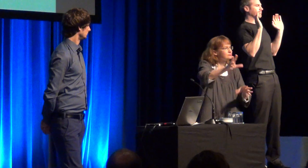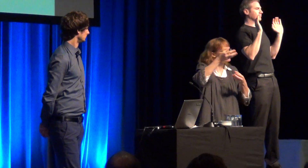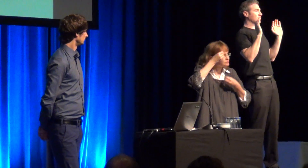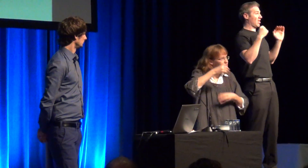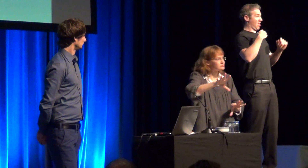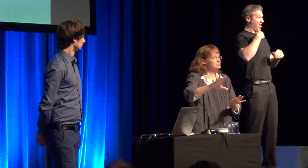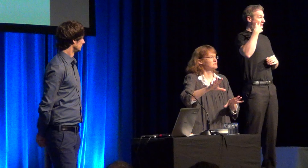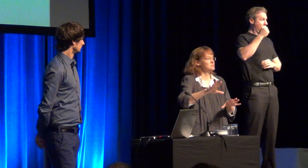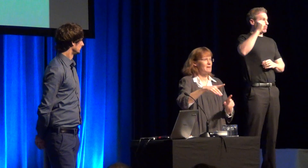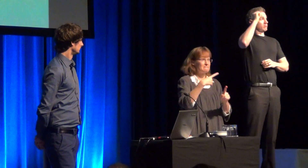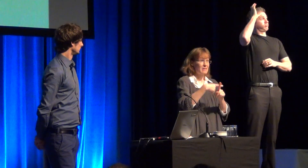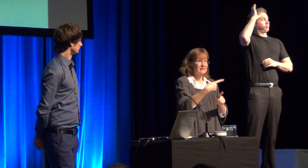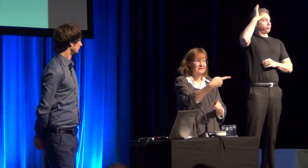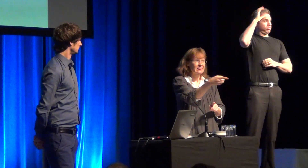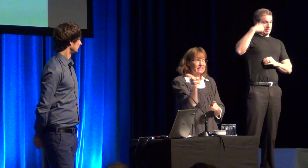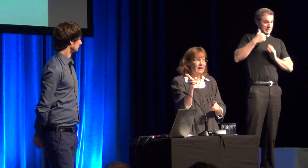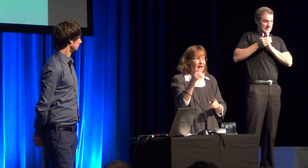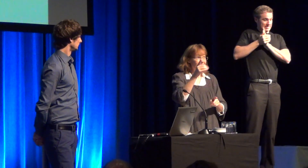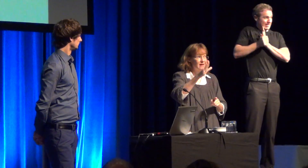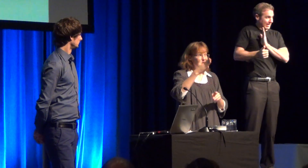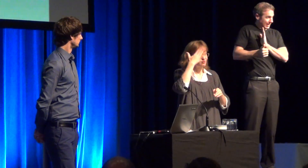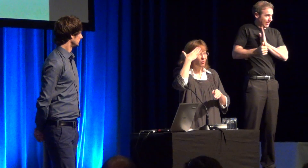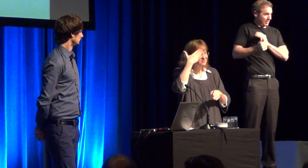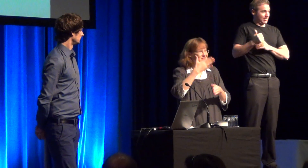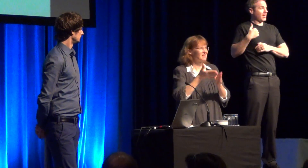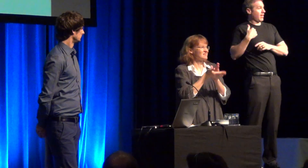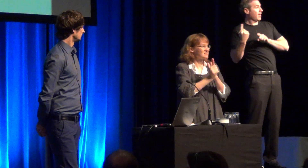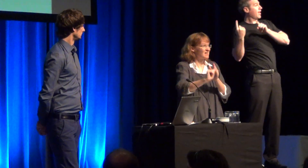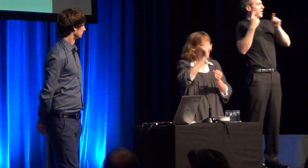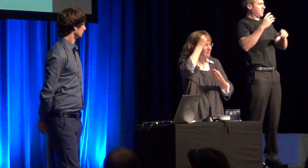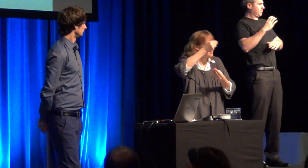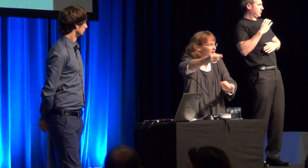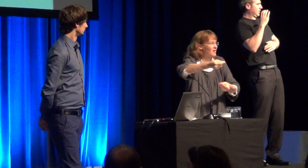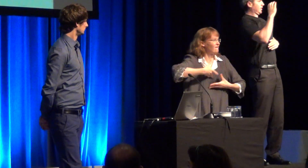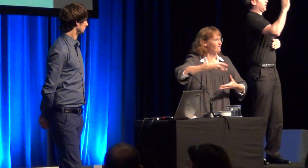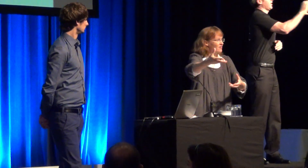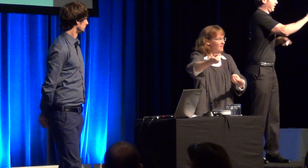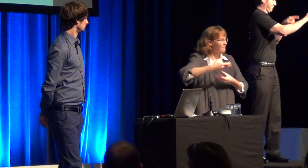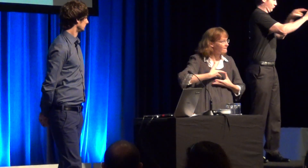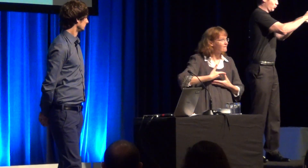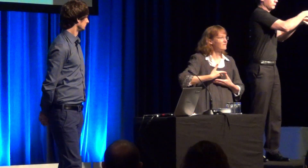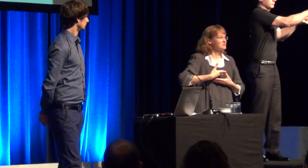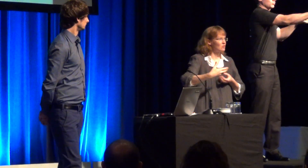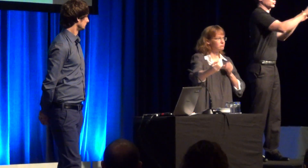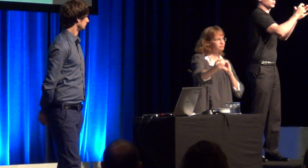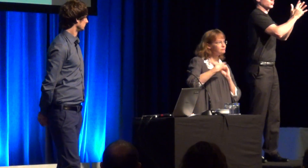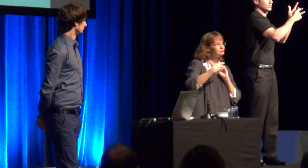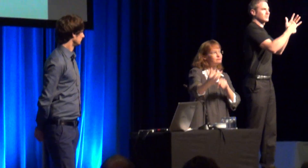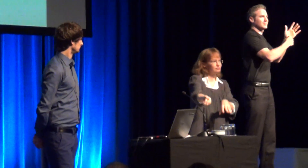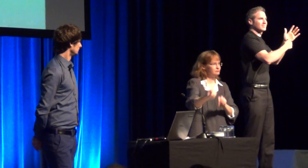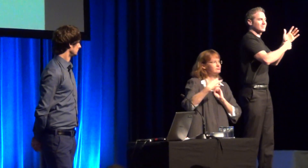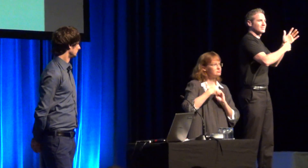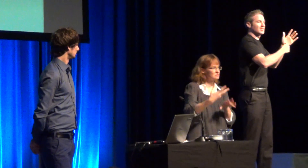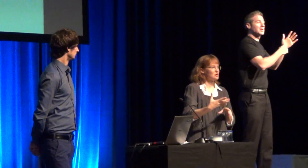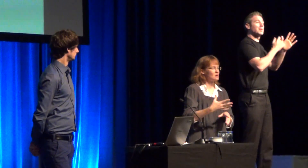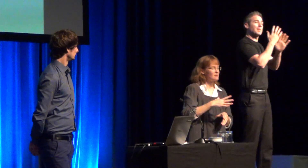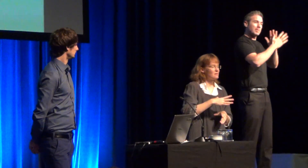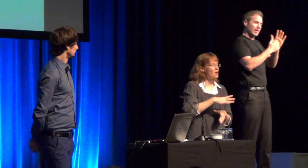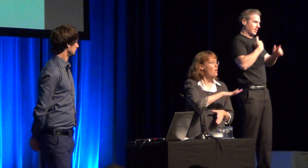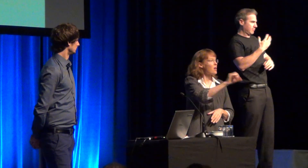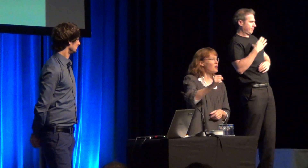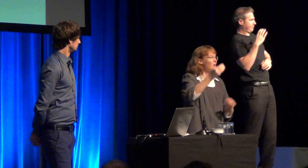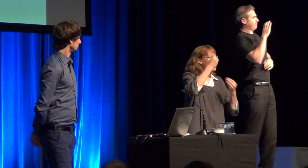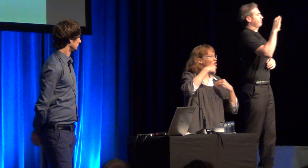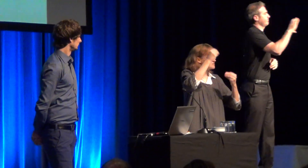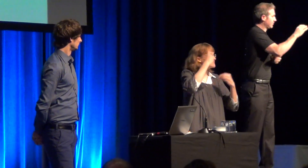and skills and I impart that to others. I don't conduct that myself. That way there's skill development, but it's a